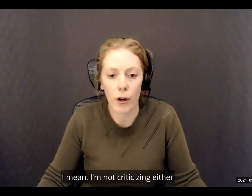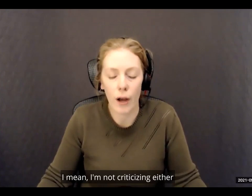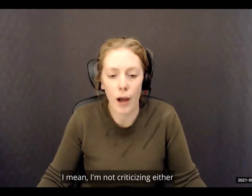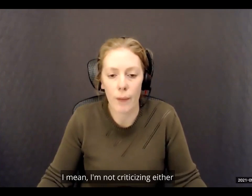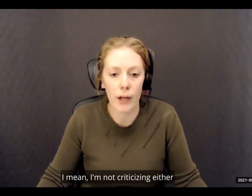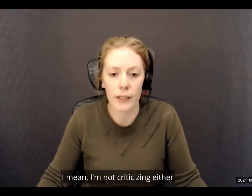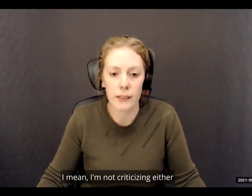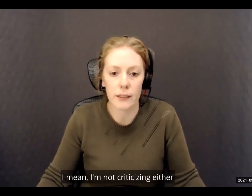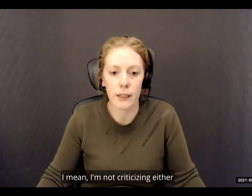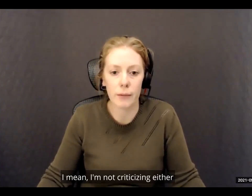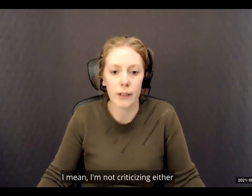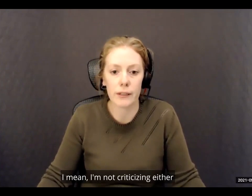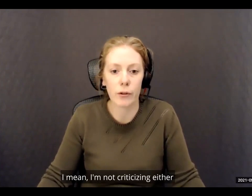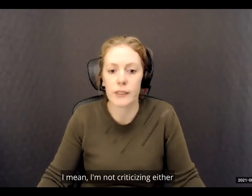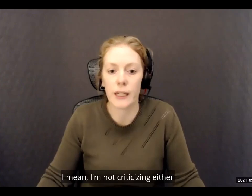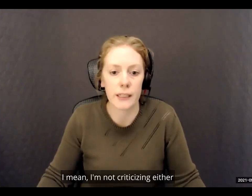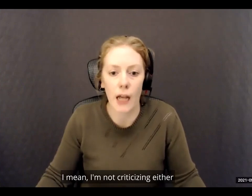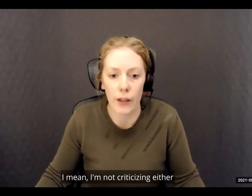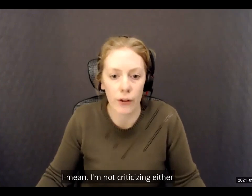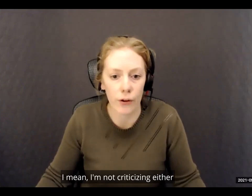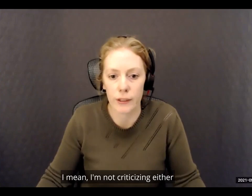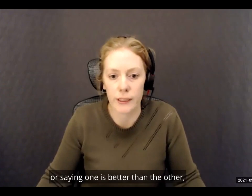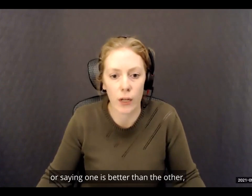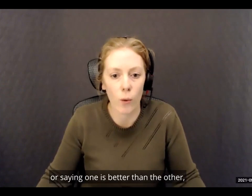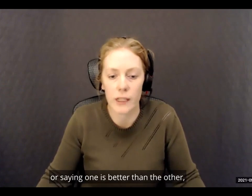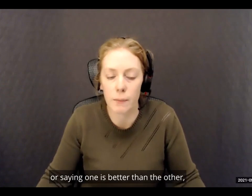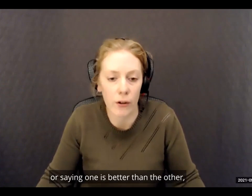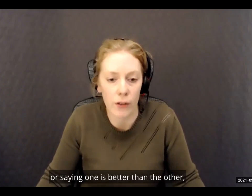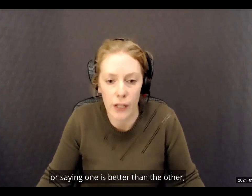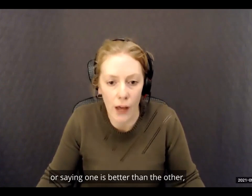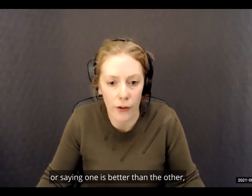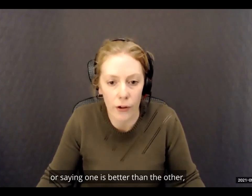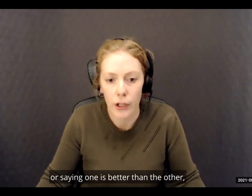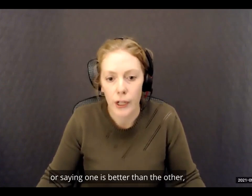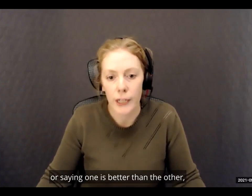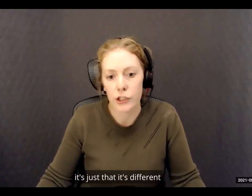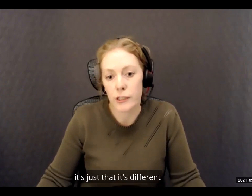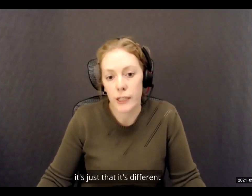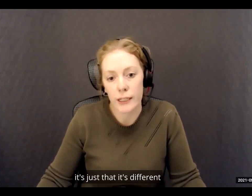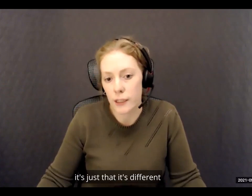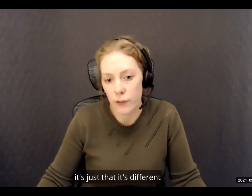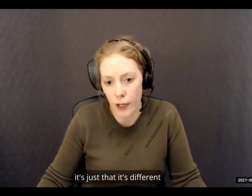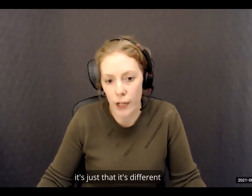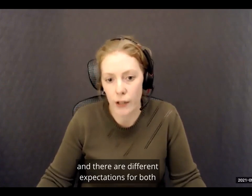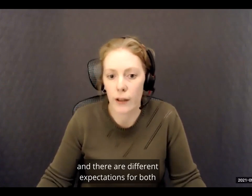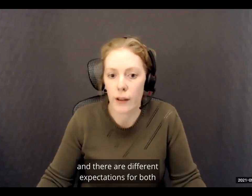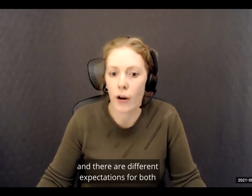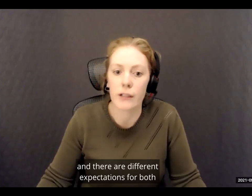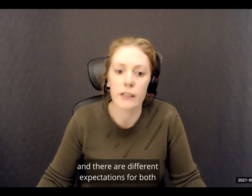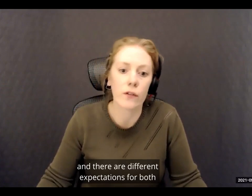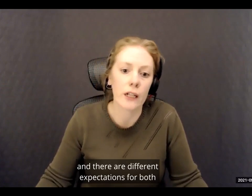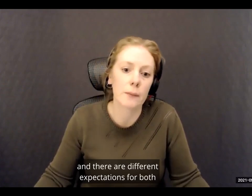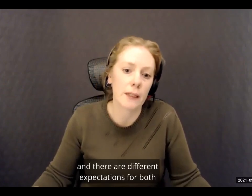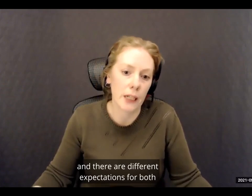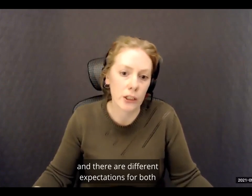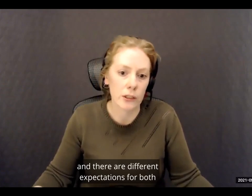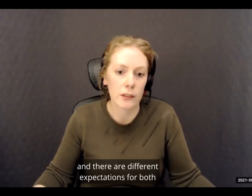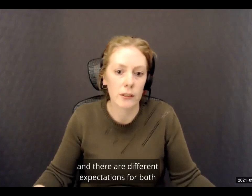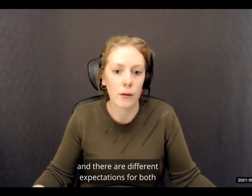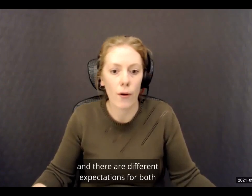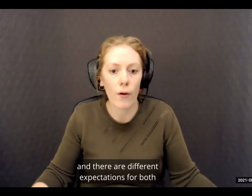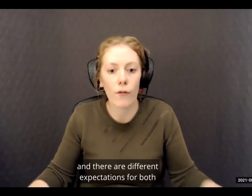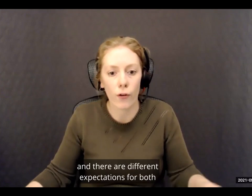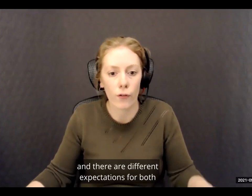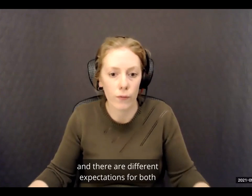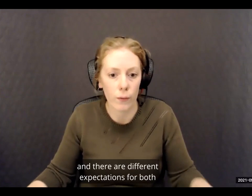I mean, there, I'm not criticizing either or saying one is better than the other. It's just that it's different, and there are different